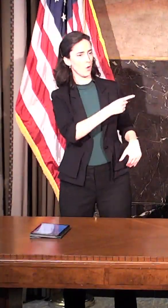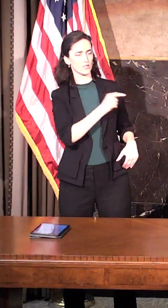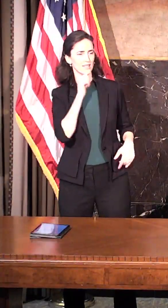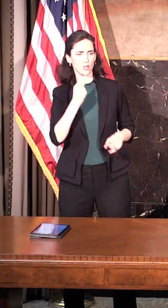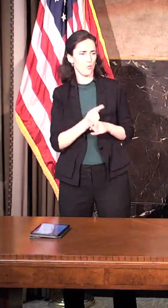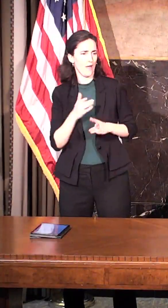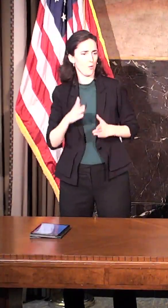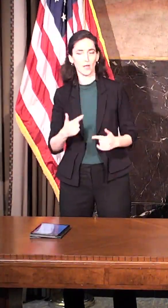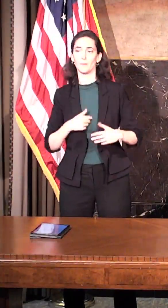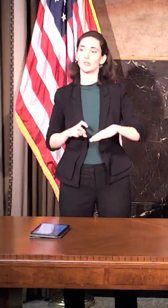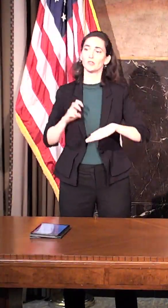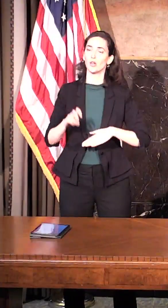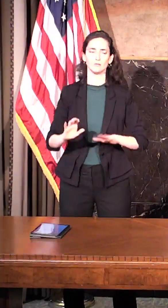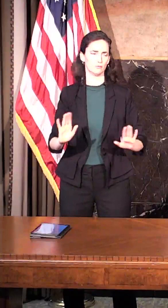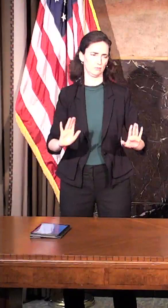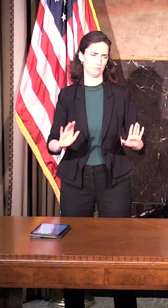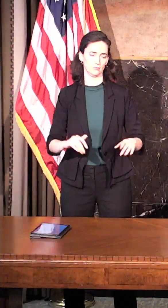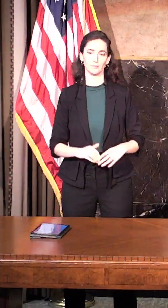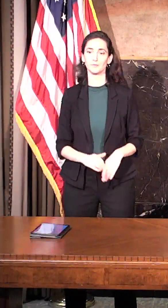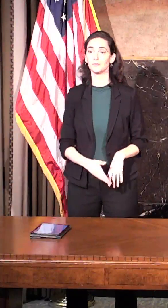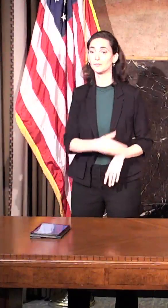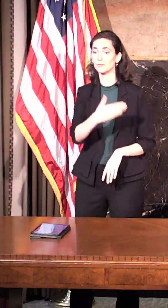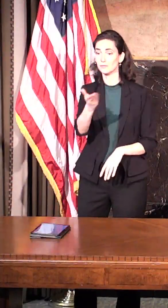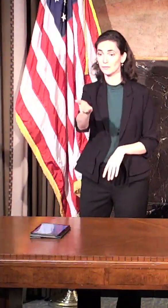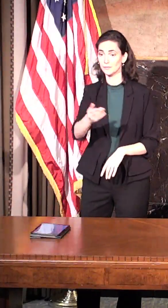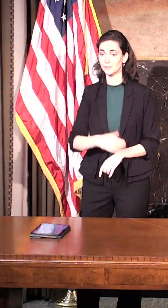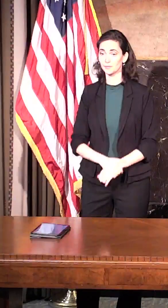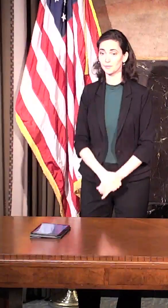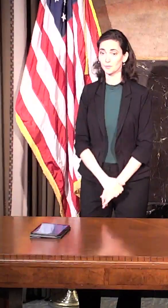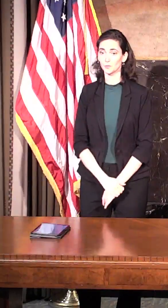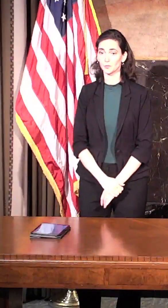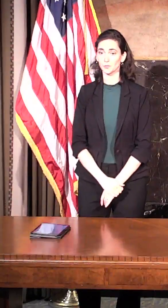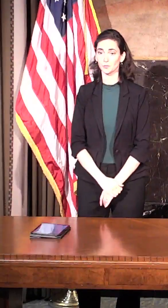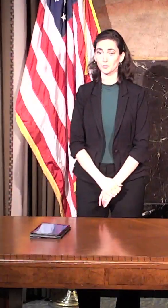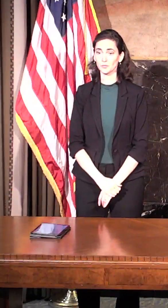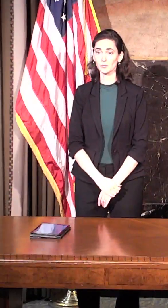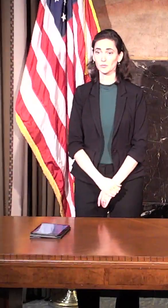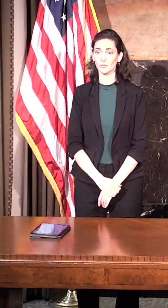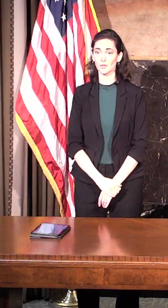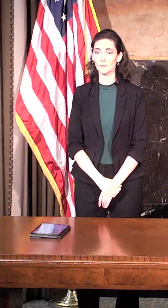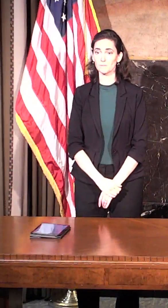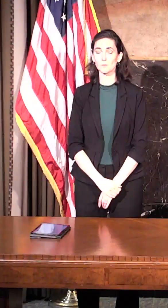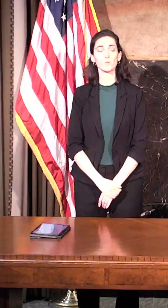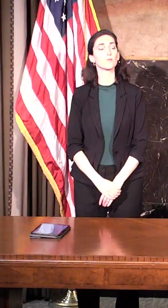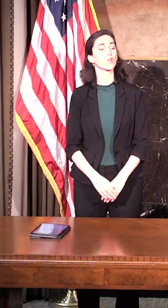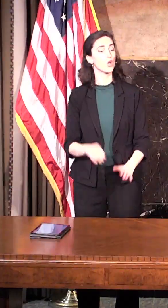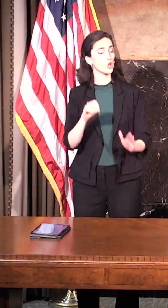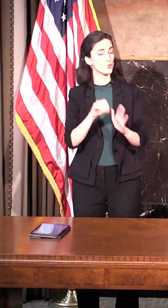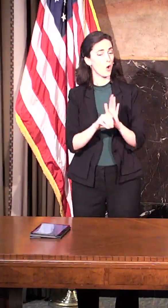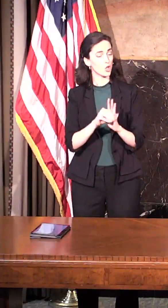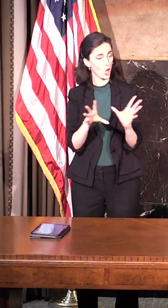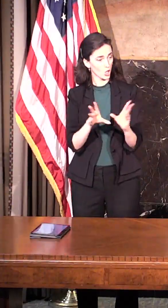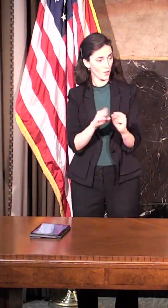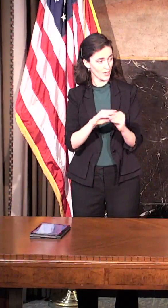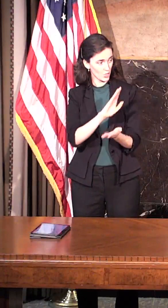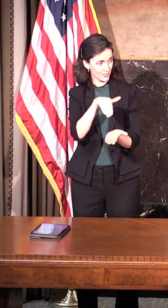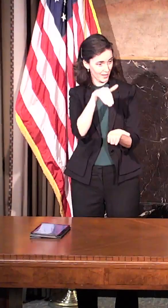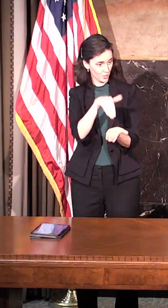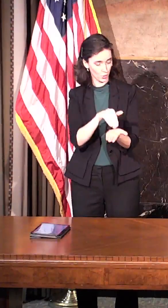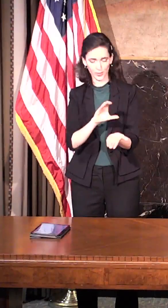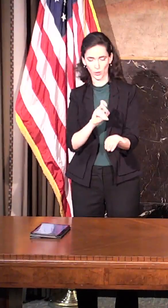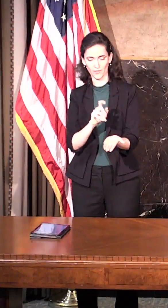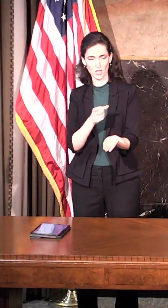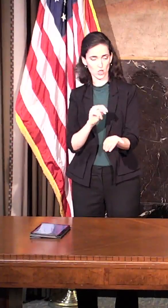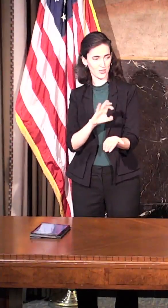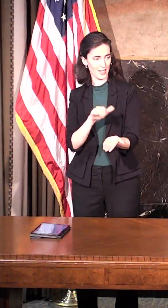do things. Yes, sir. Governor, there's plans for a mass vaccination site at the convention center in New Orleans. You've talked about how the Johnson